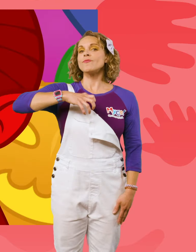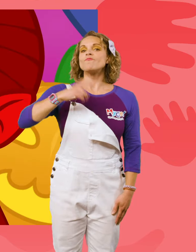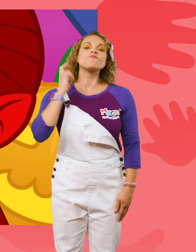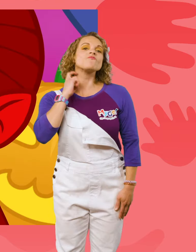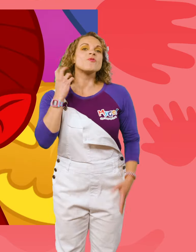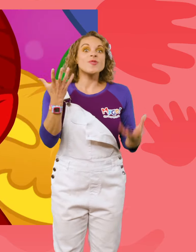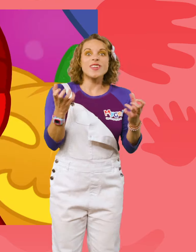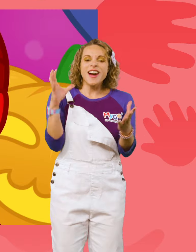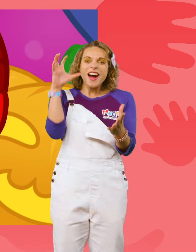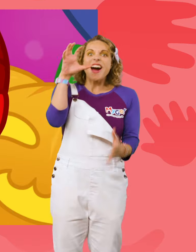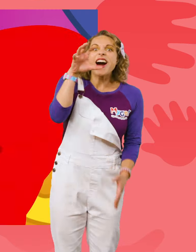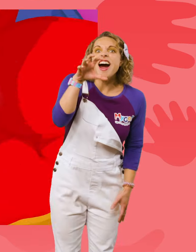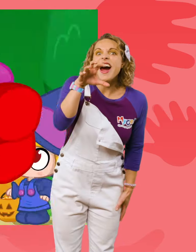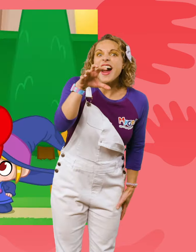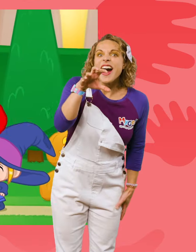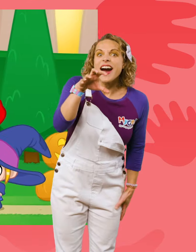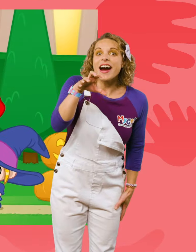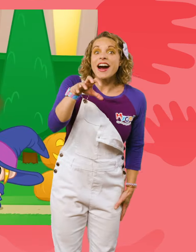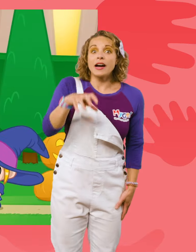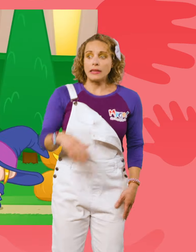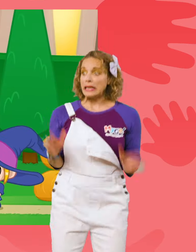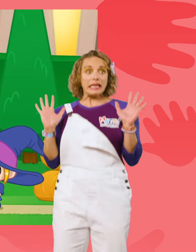Morphle vampire, one a kid!